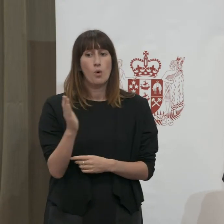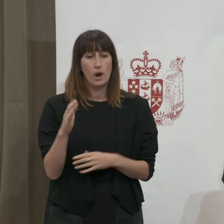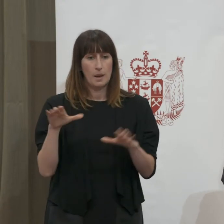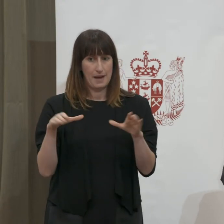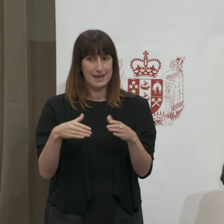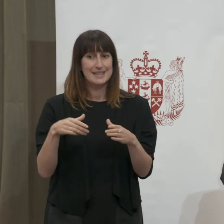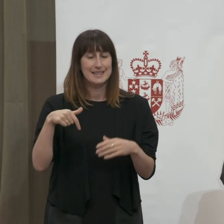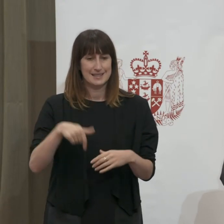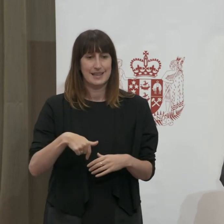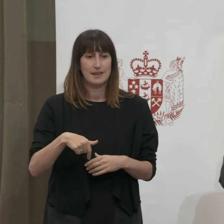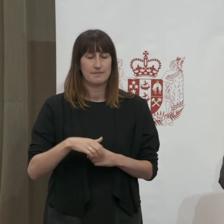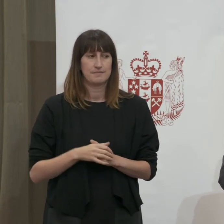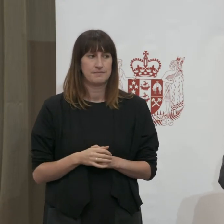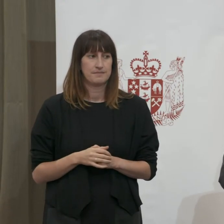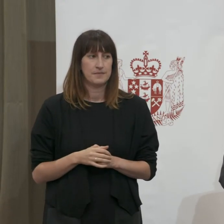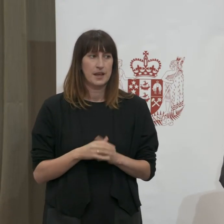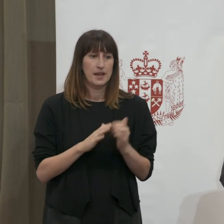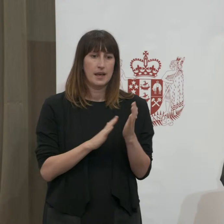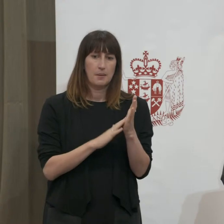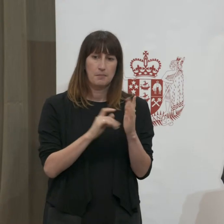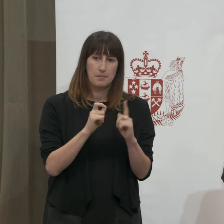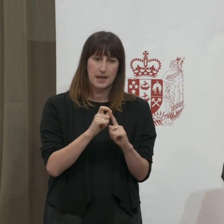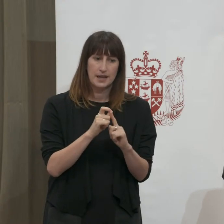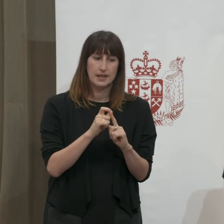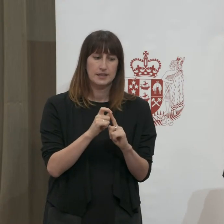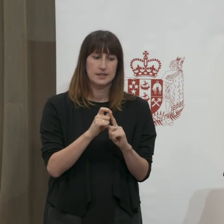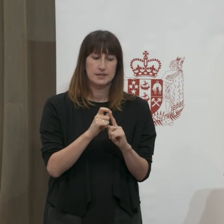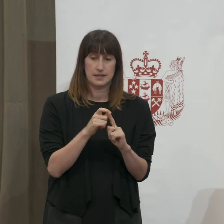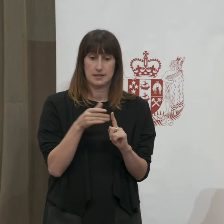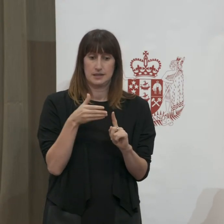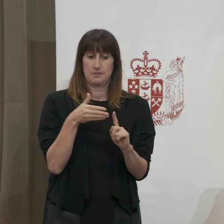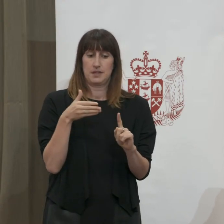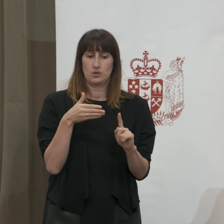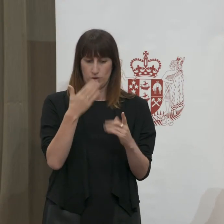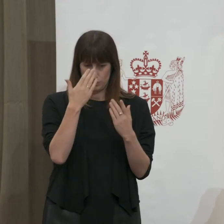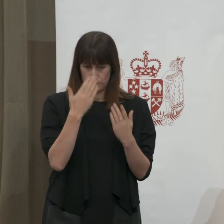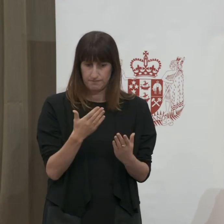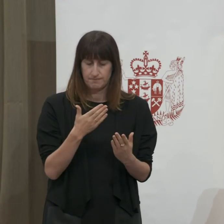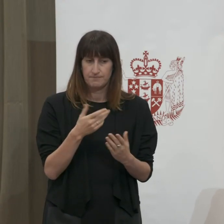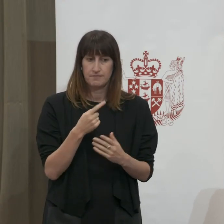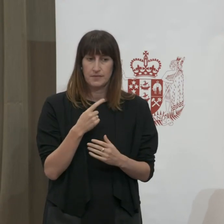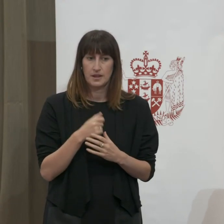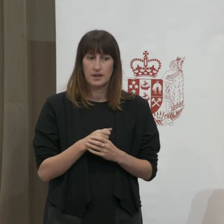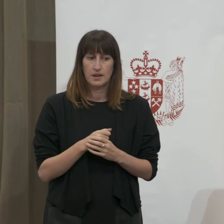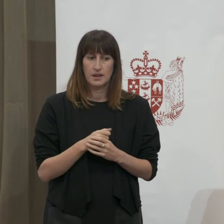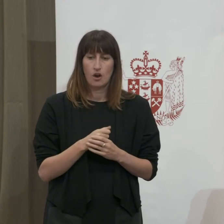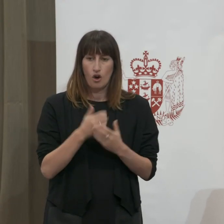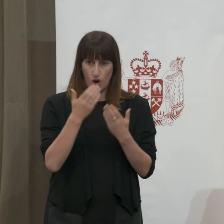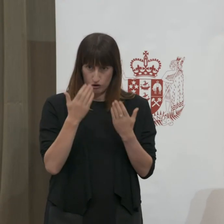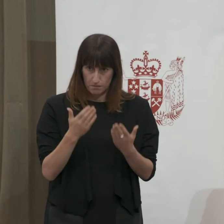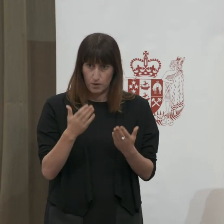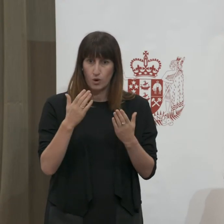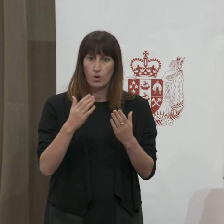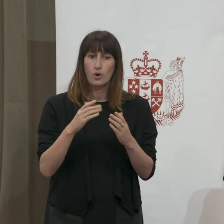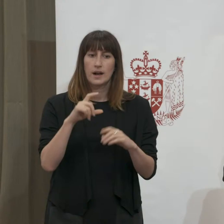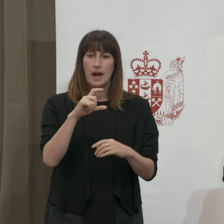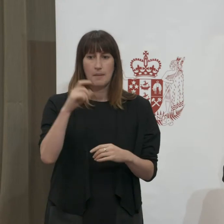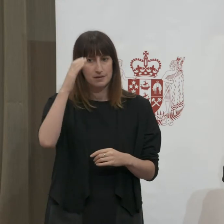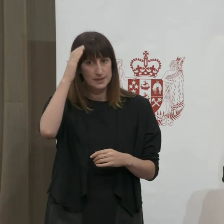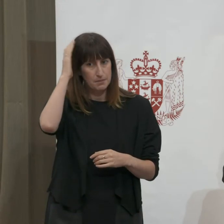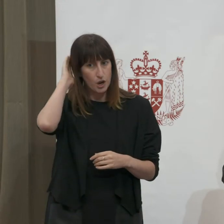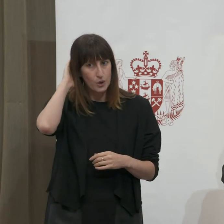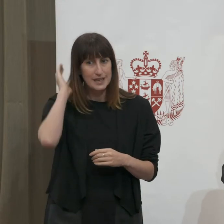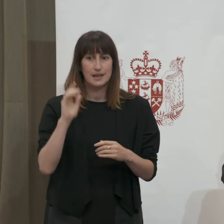this hui. From the MPs, can I pay a particular acknowledgement to the Honourable Kamau Sipuluni, Minister